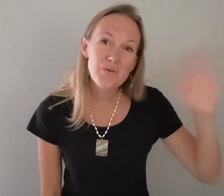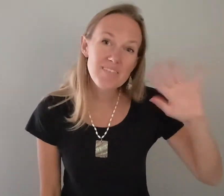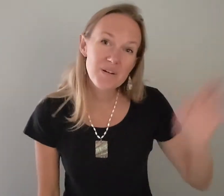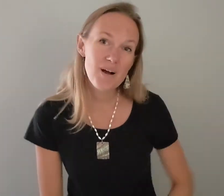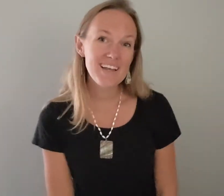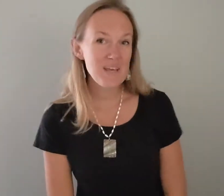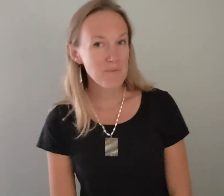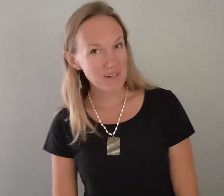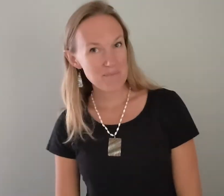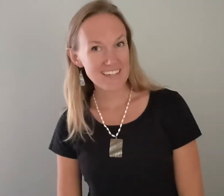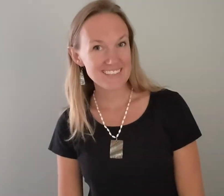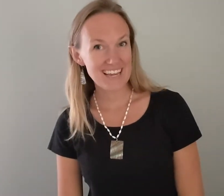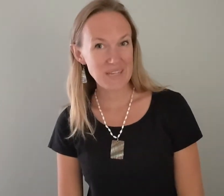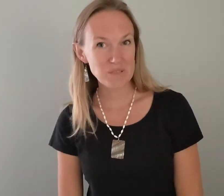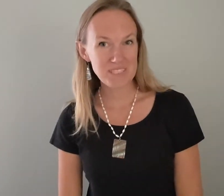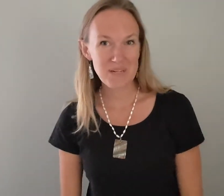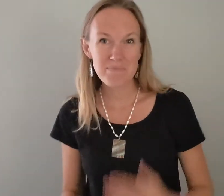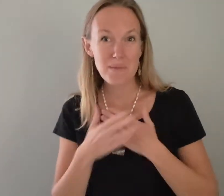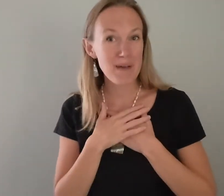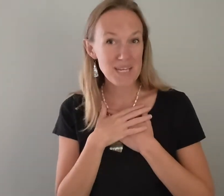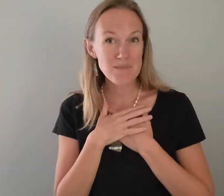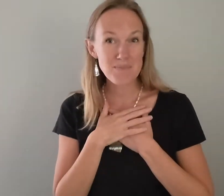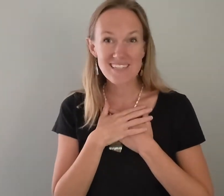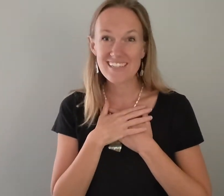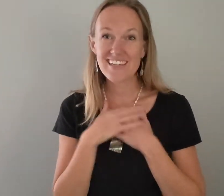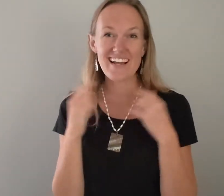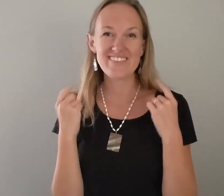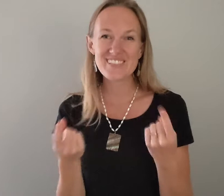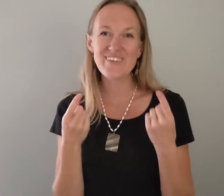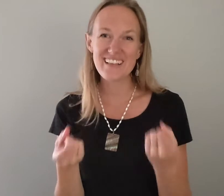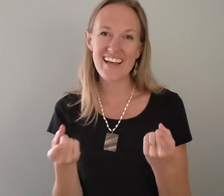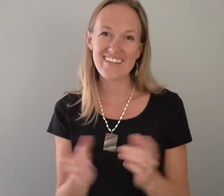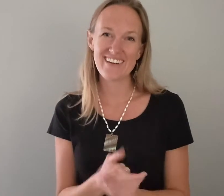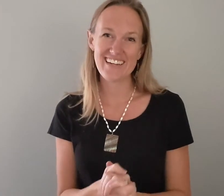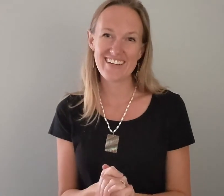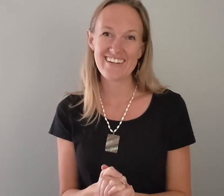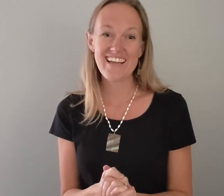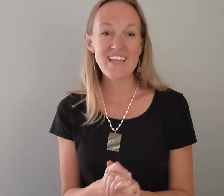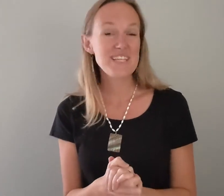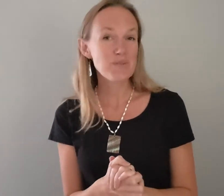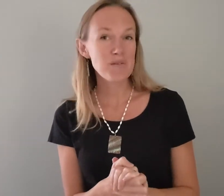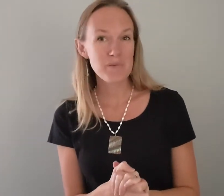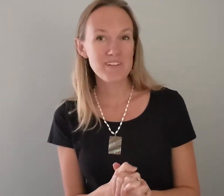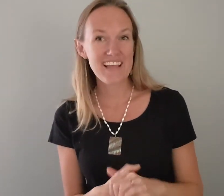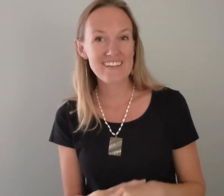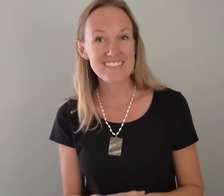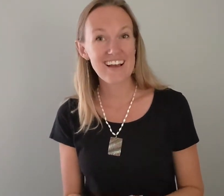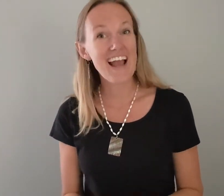Hello everyone, and welcome back to Sign Language Worship. My name is Mandy and I'm so glad you are here. This week we've been learning how to sign